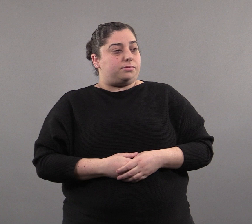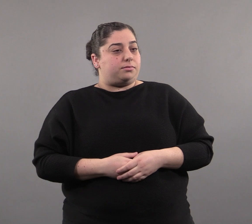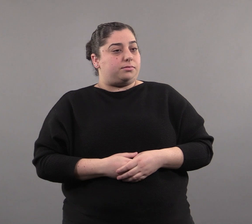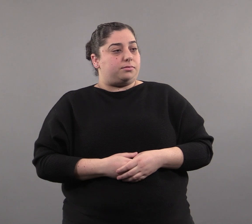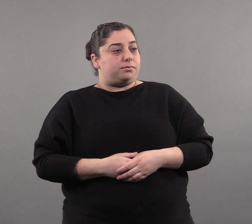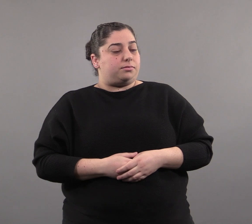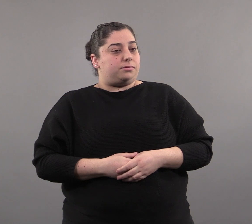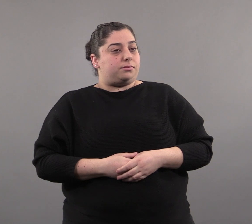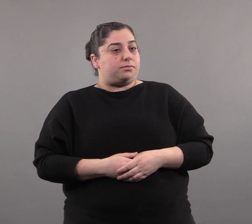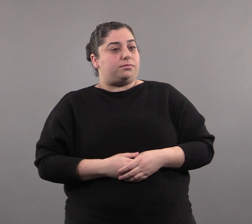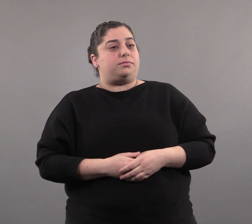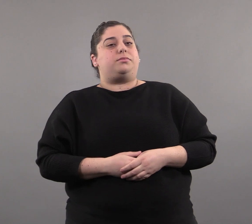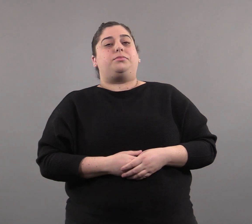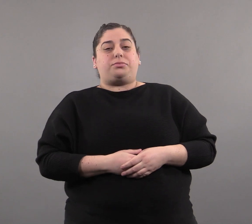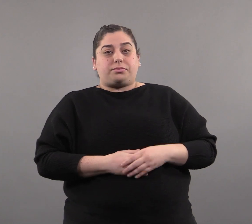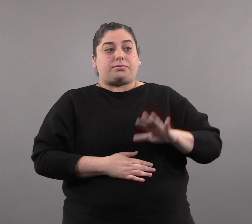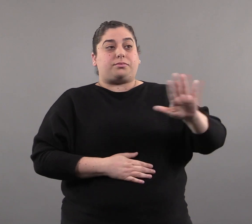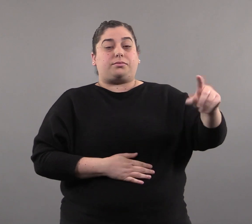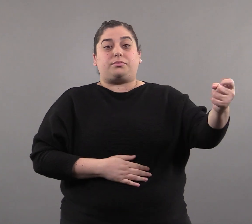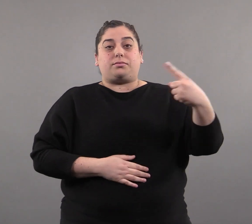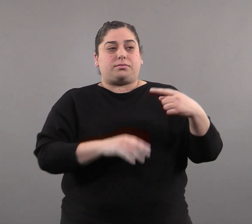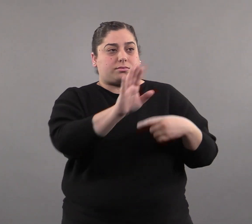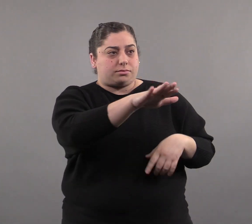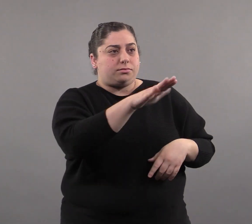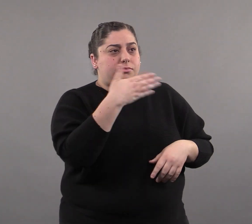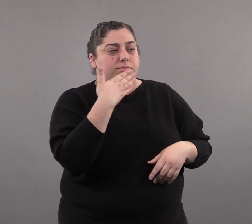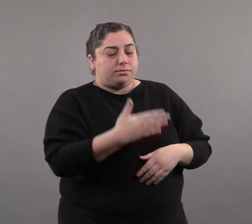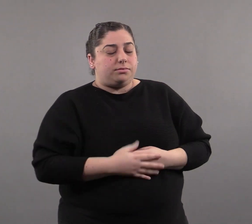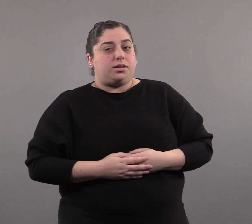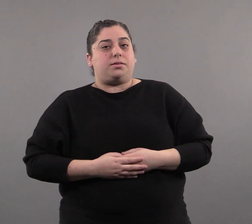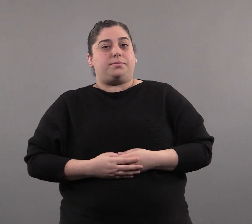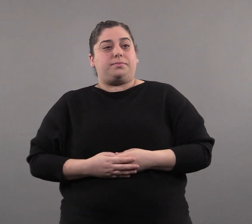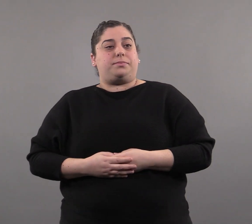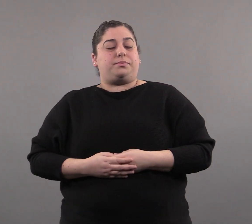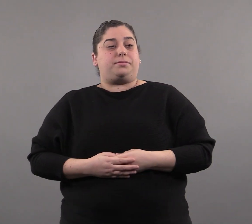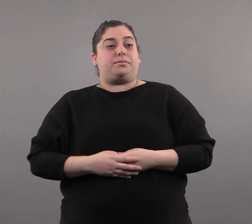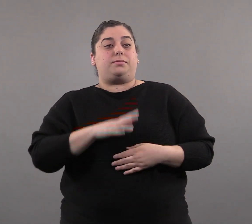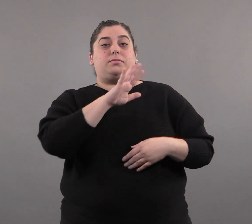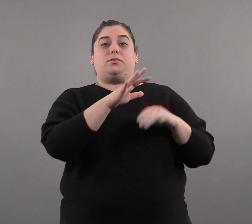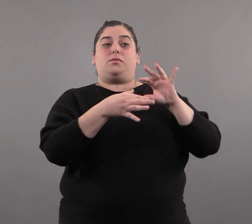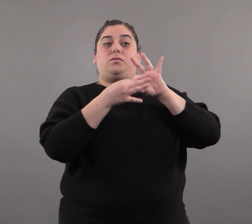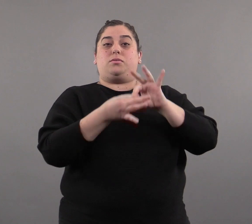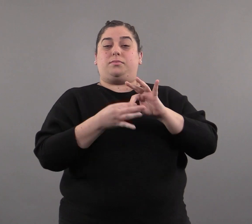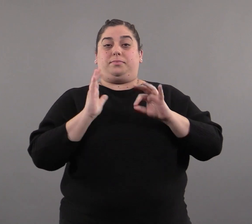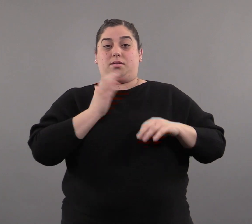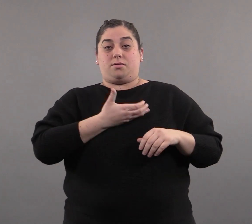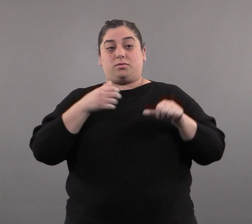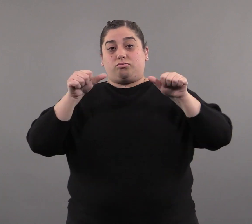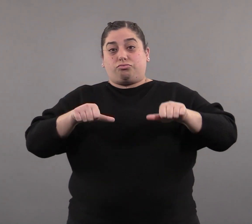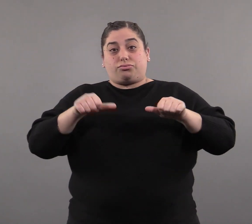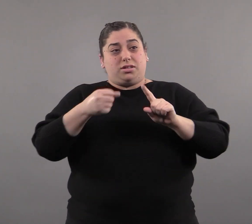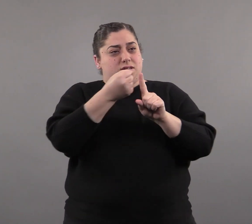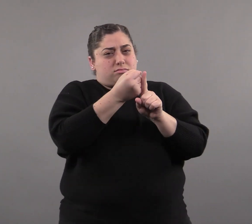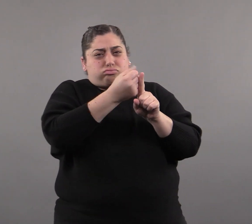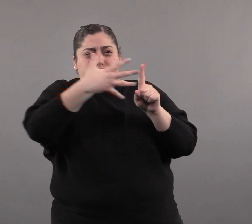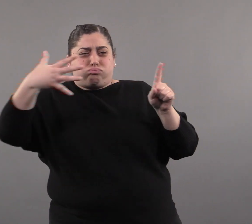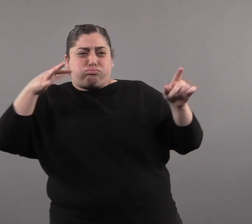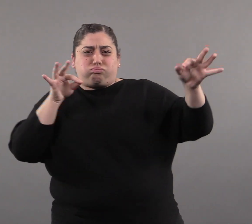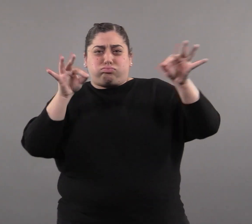Yeah, the question, thank you, relates to our capacity to elaborate on the nature of travel and